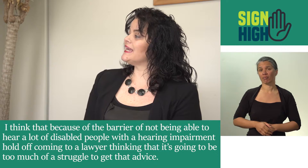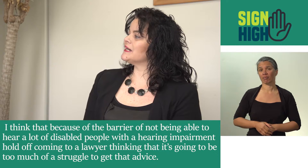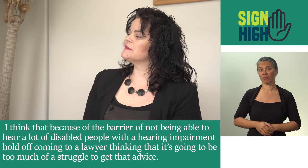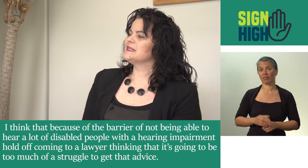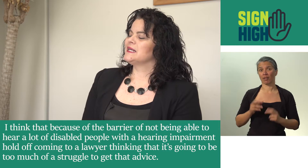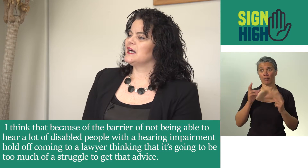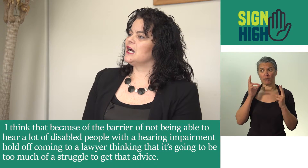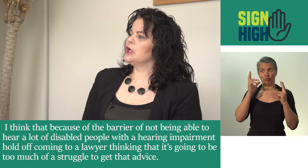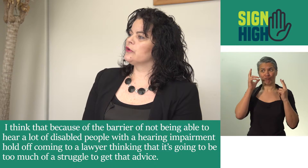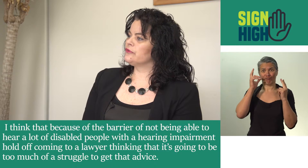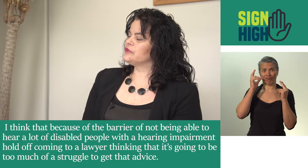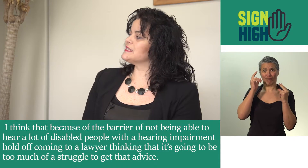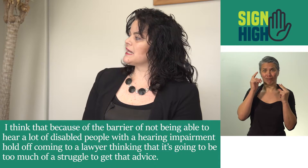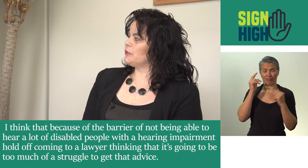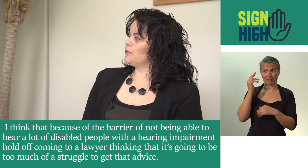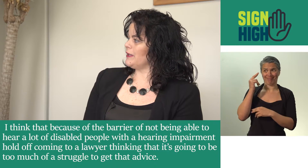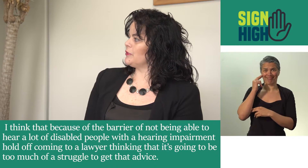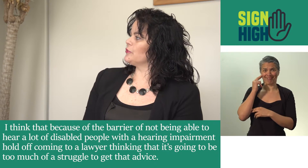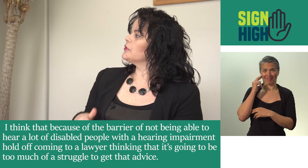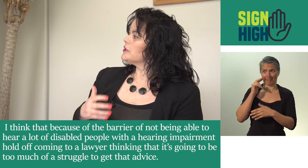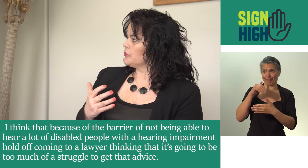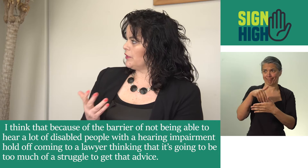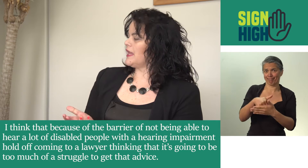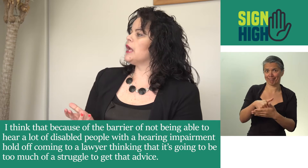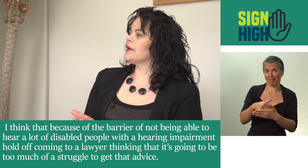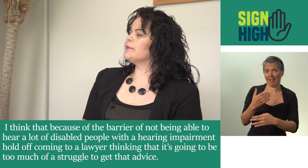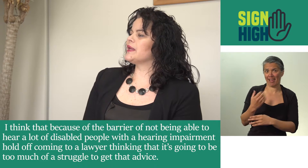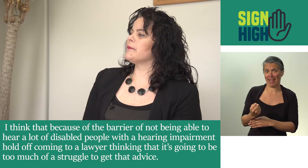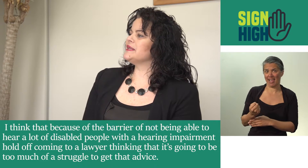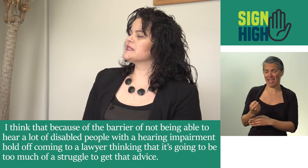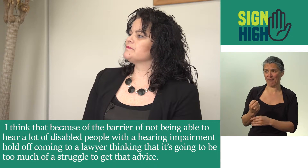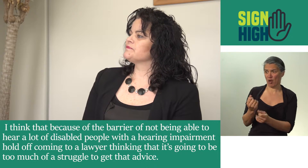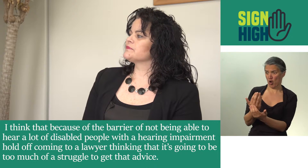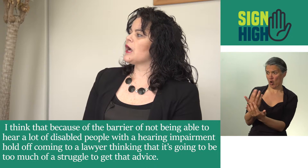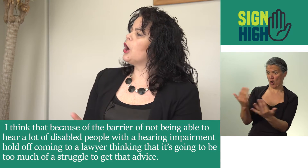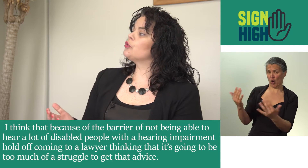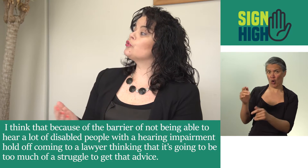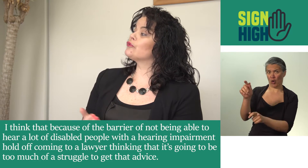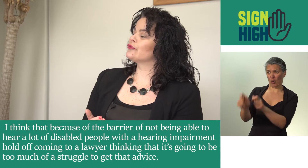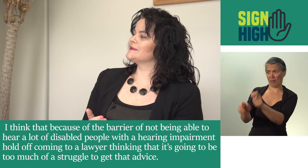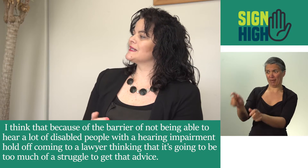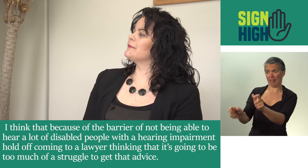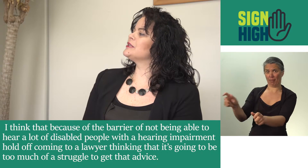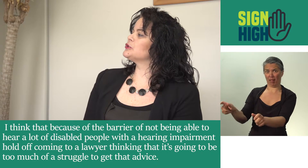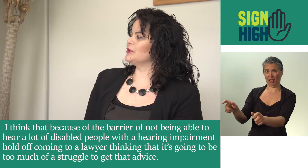hear, a lot of disabled people with a hearing impairment hold off coming to a